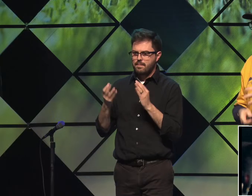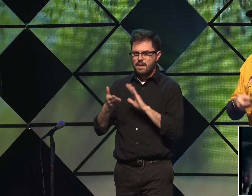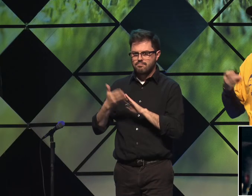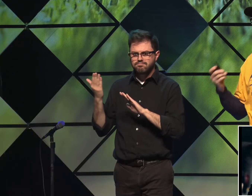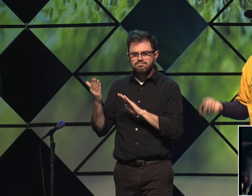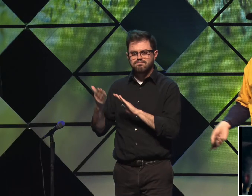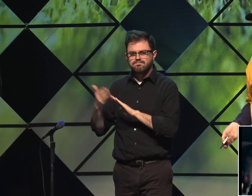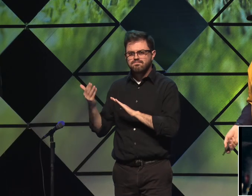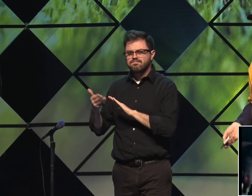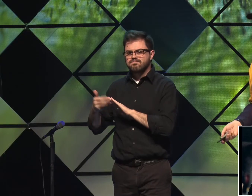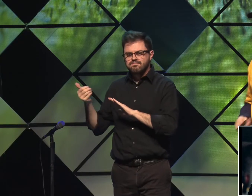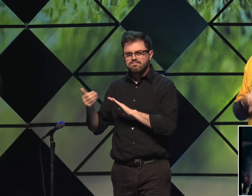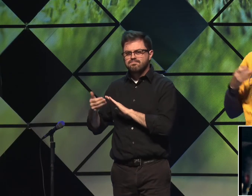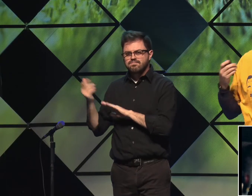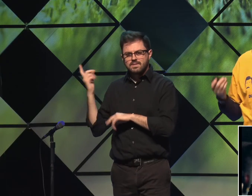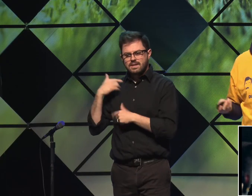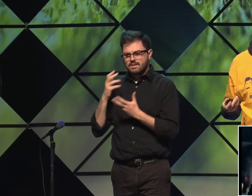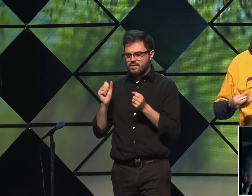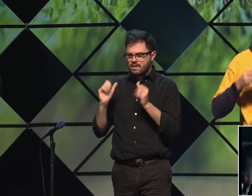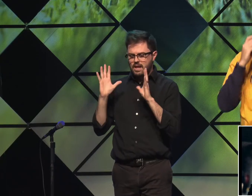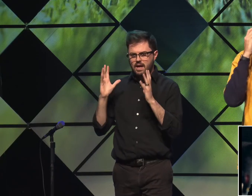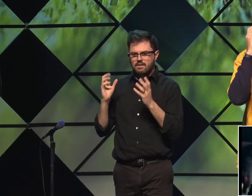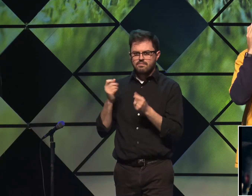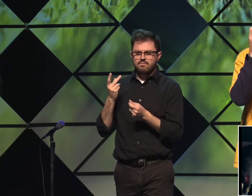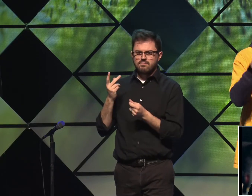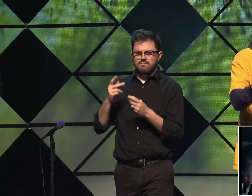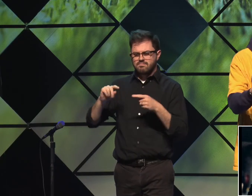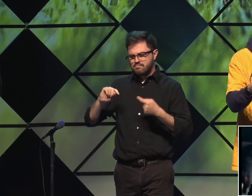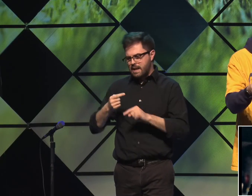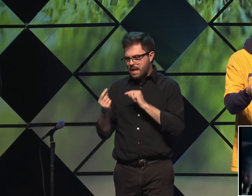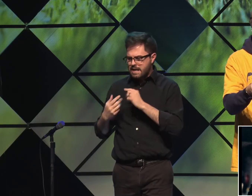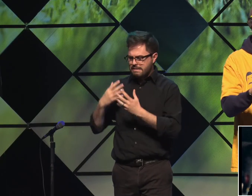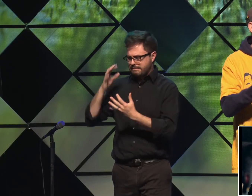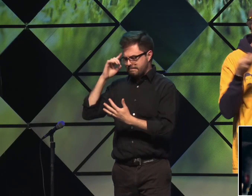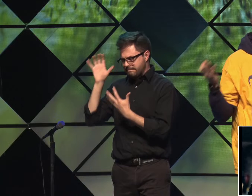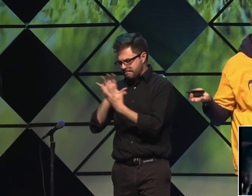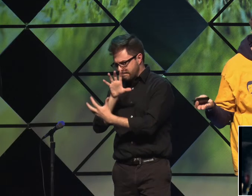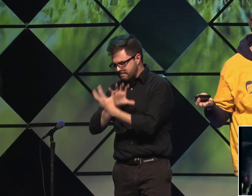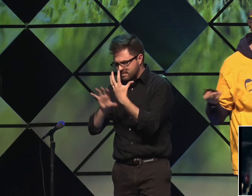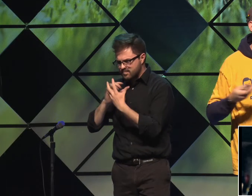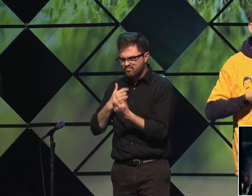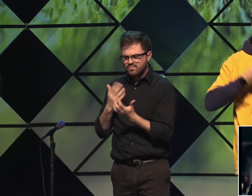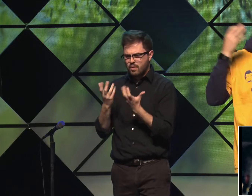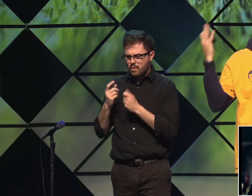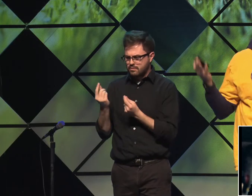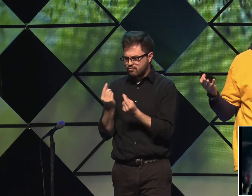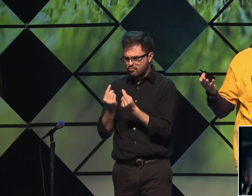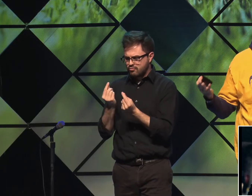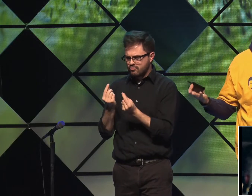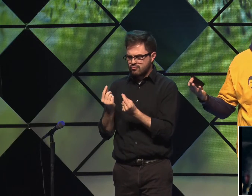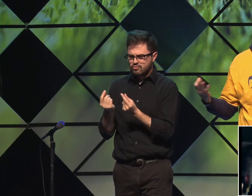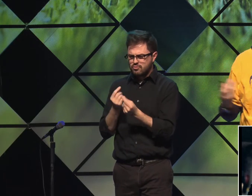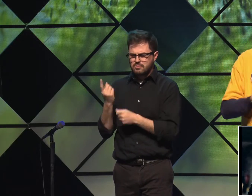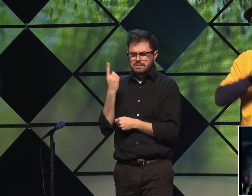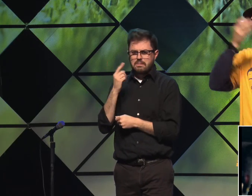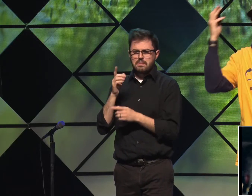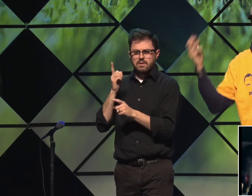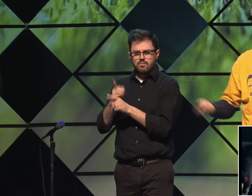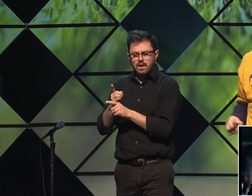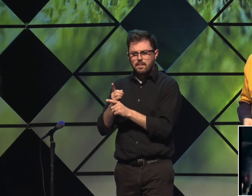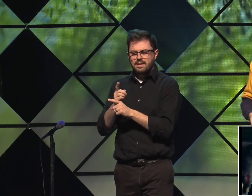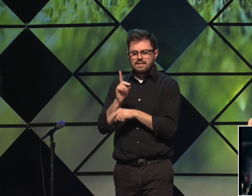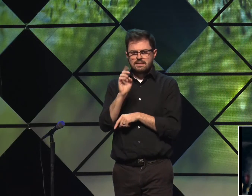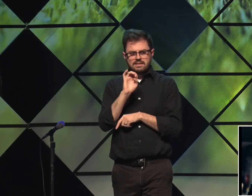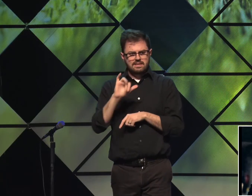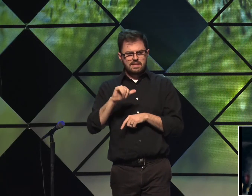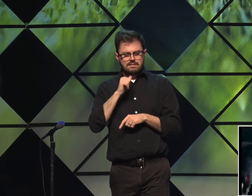and they just lead to a lot of pain, and they lead to a lot, and he wants to do things right. But Keely doesn't know that, so she thinks she's messed something up. She's filled